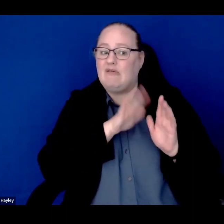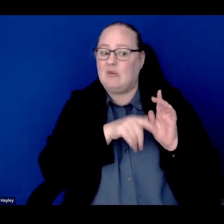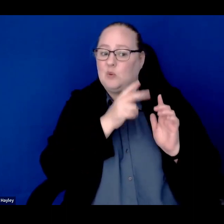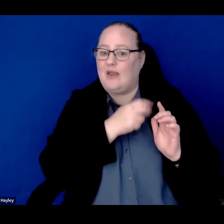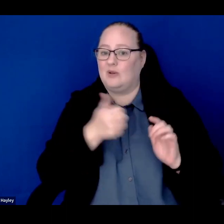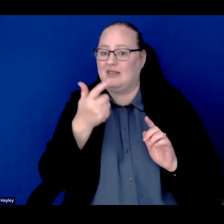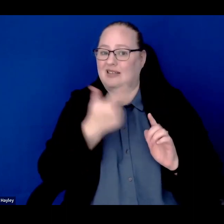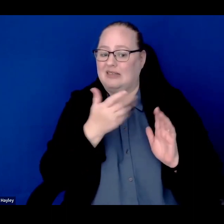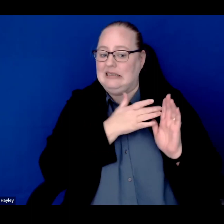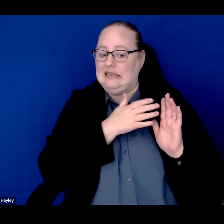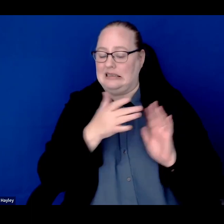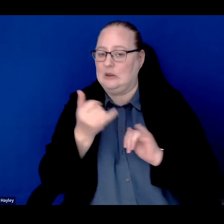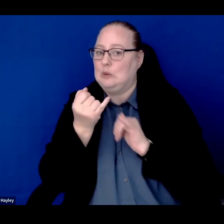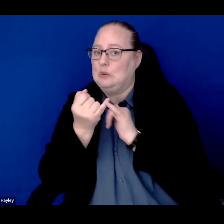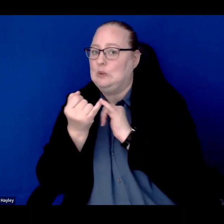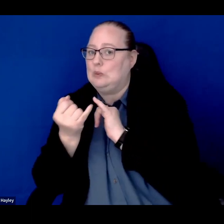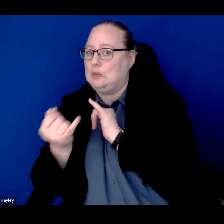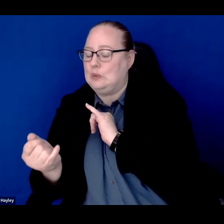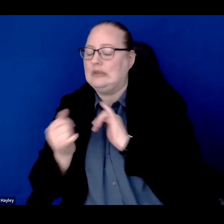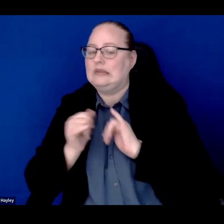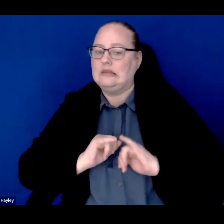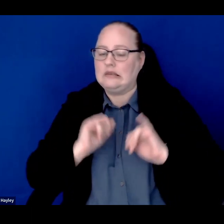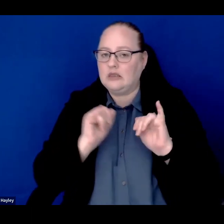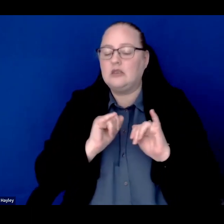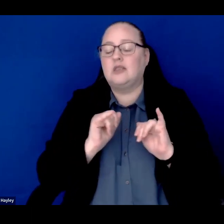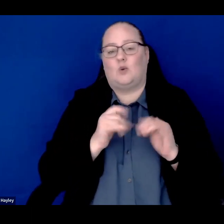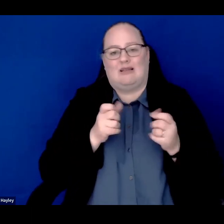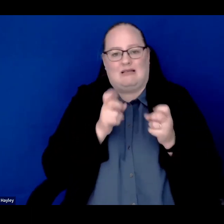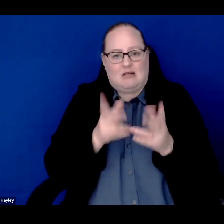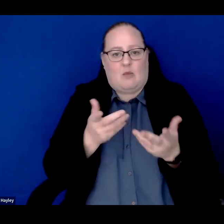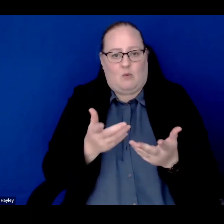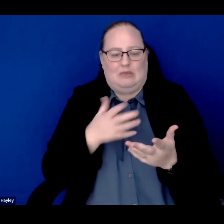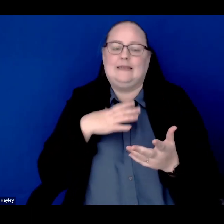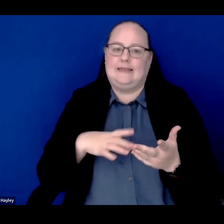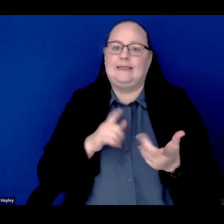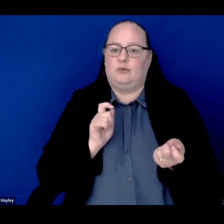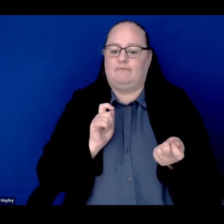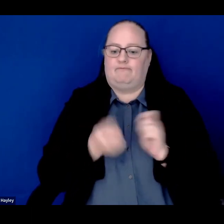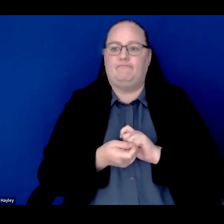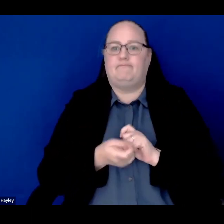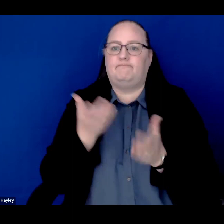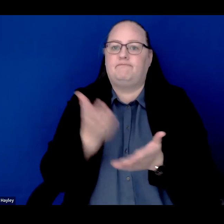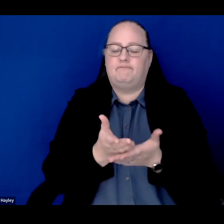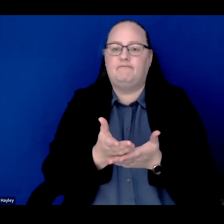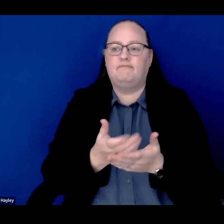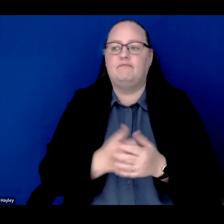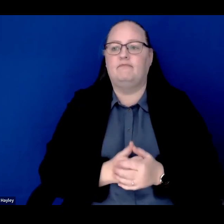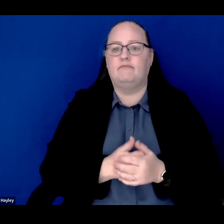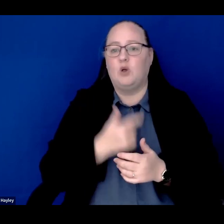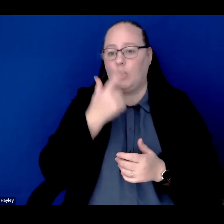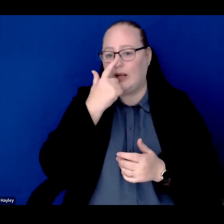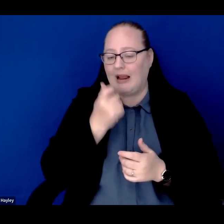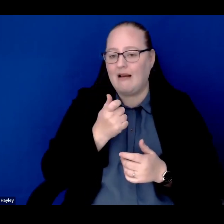which tells us really that the current system needs to be fundamentally transformed so that we can come into the donut from